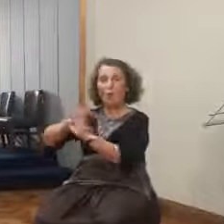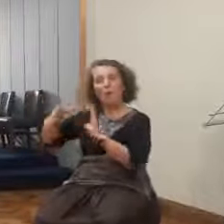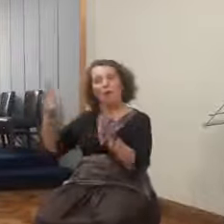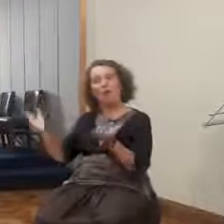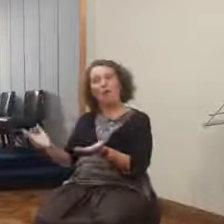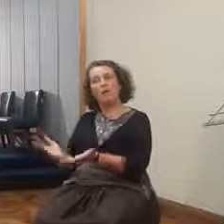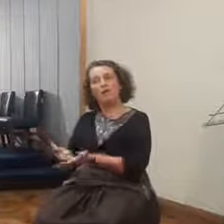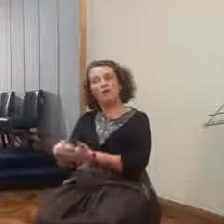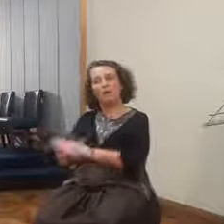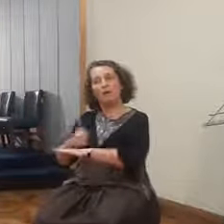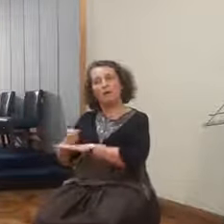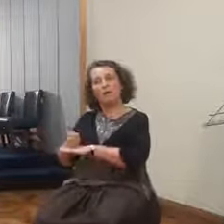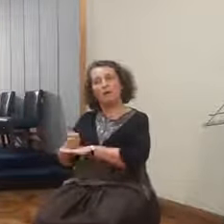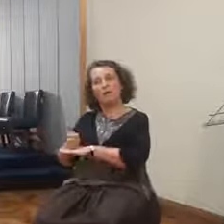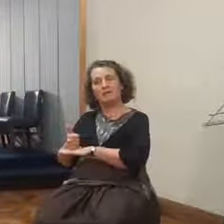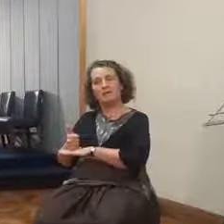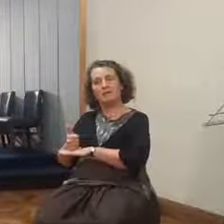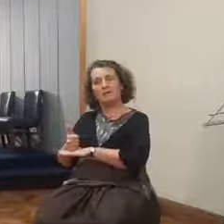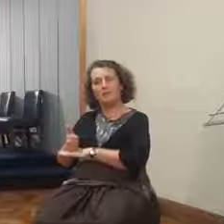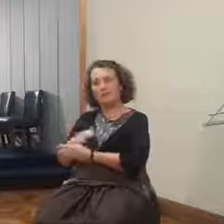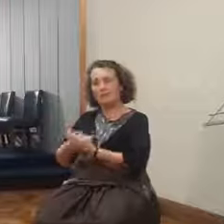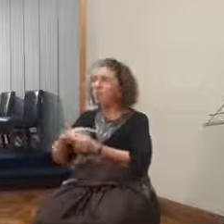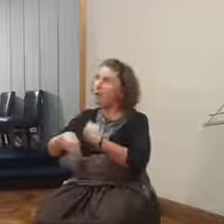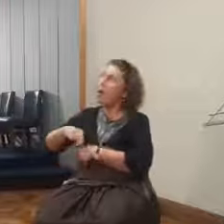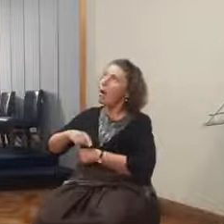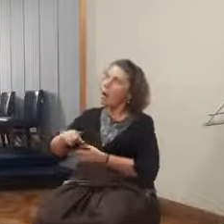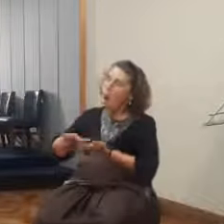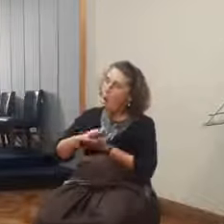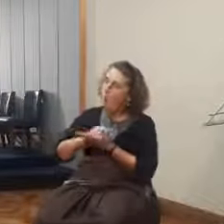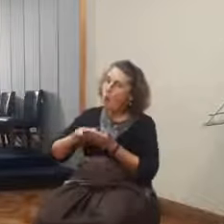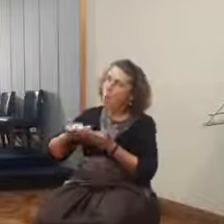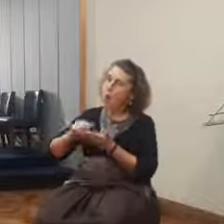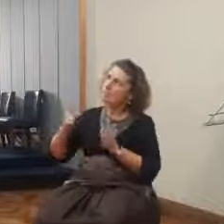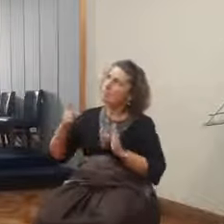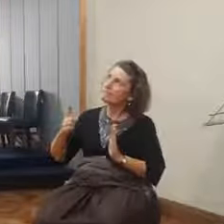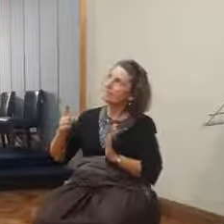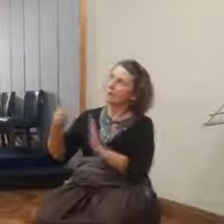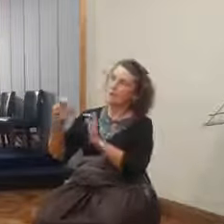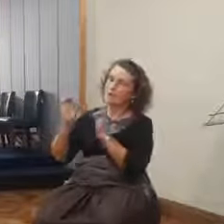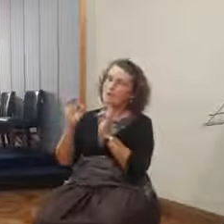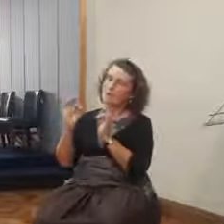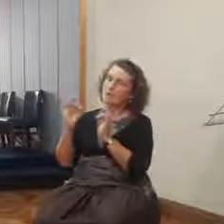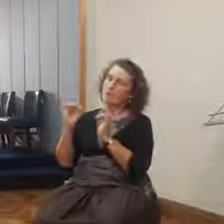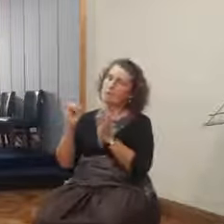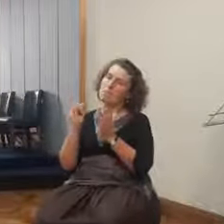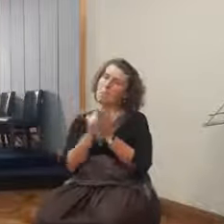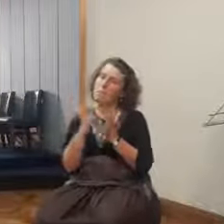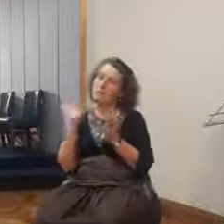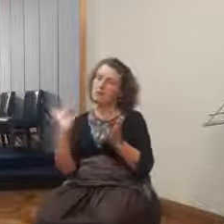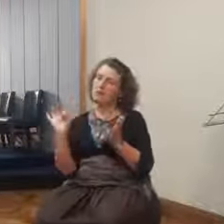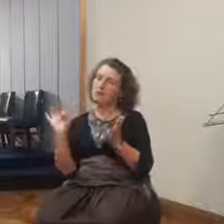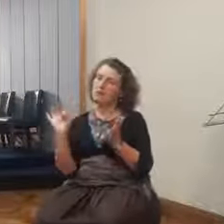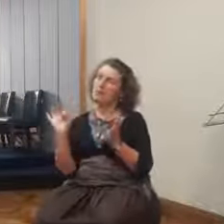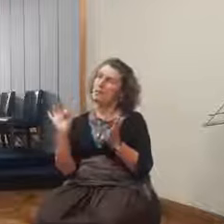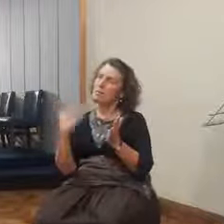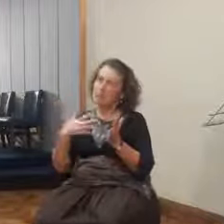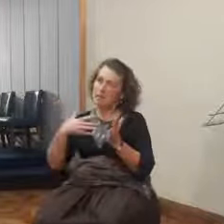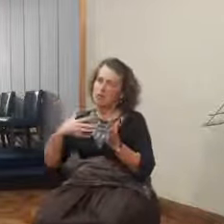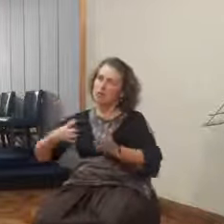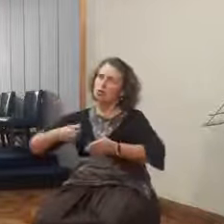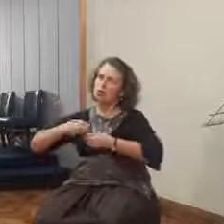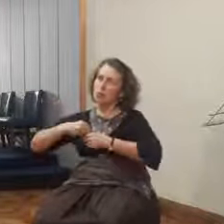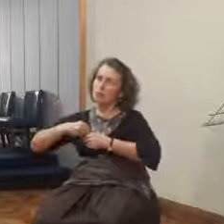holy and without blame before him in love, having predestinated us unto the adoption of children by Jesus